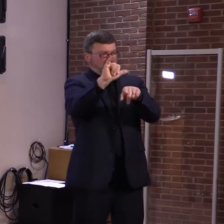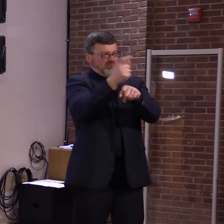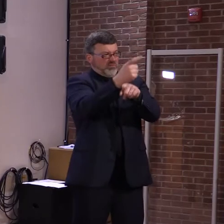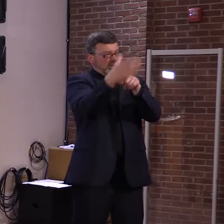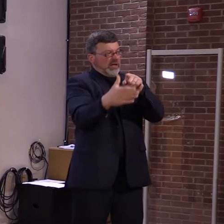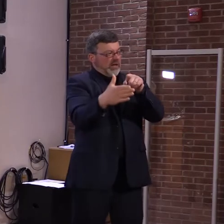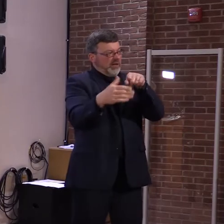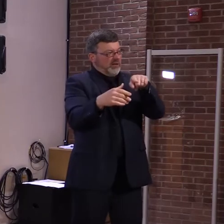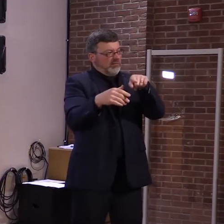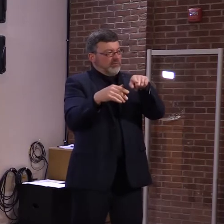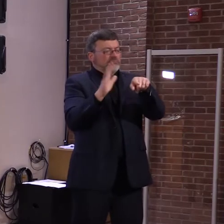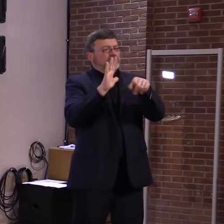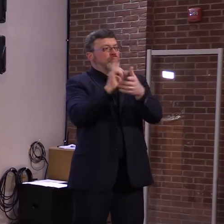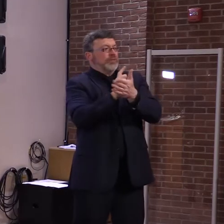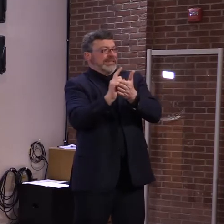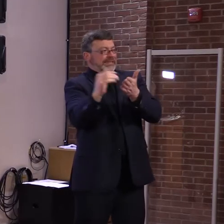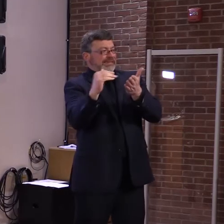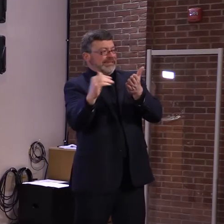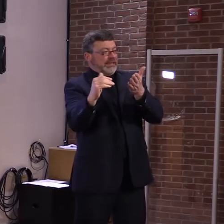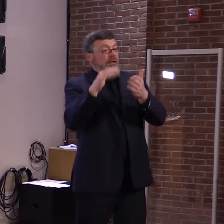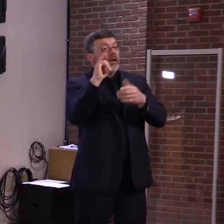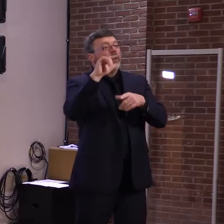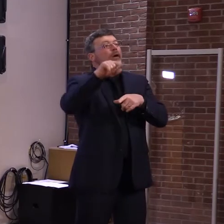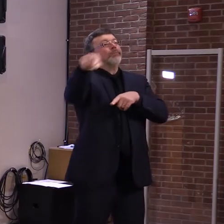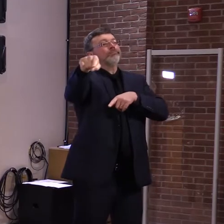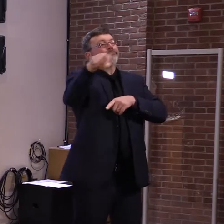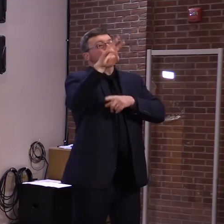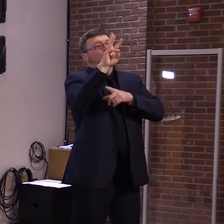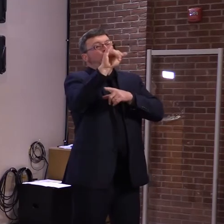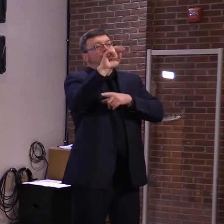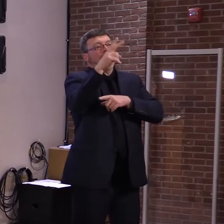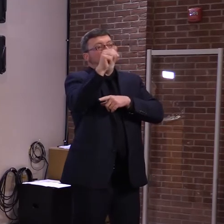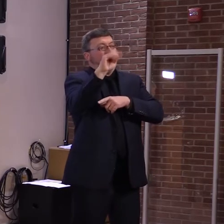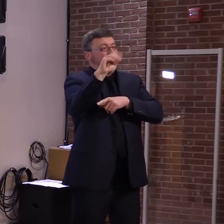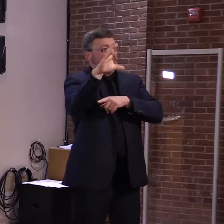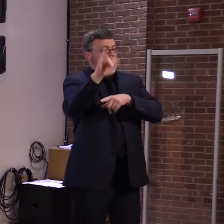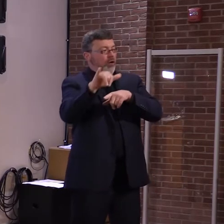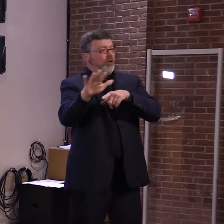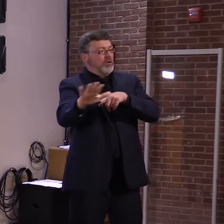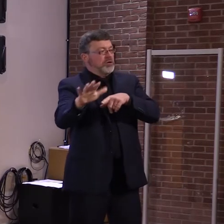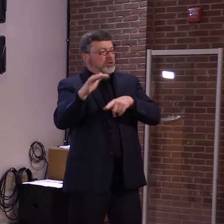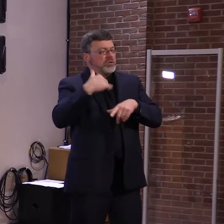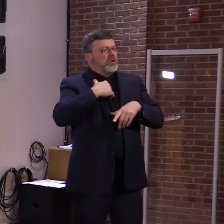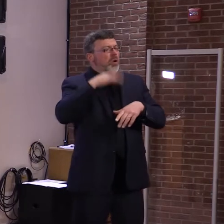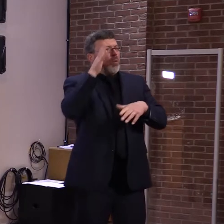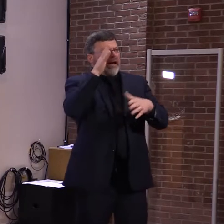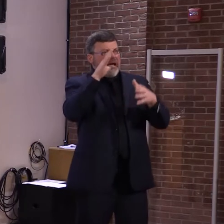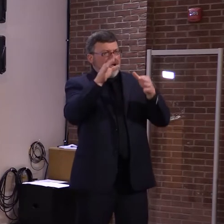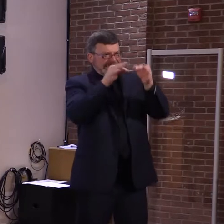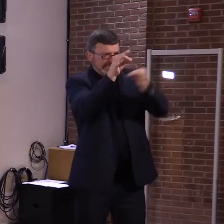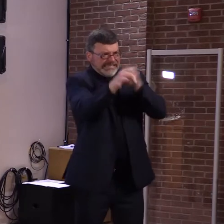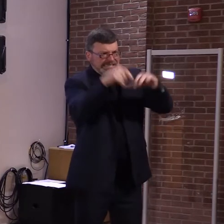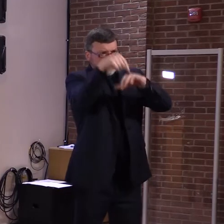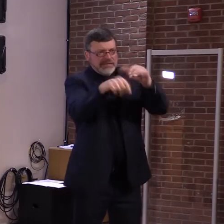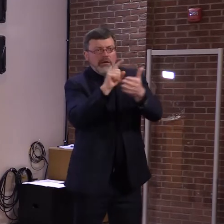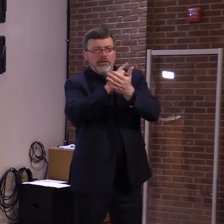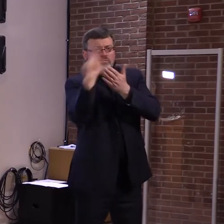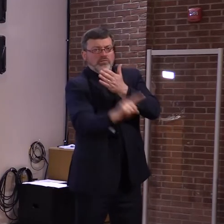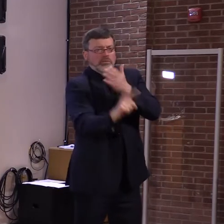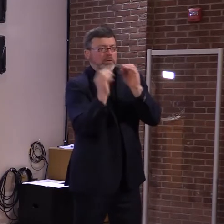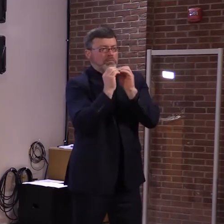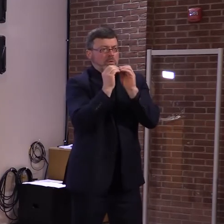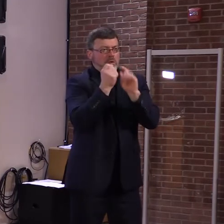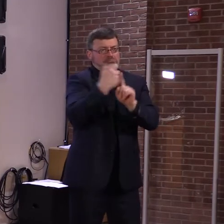will have more information at future press conferences, as well as a major event coming up that will